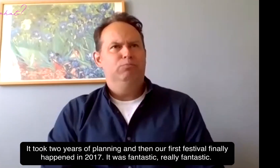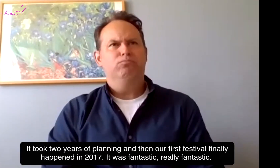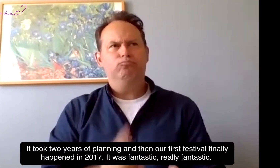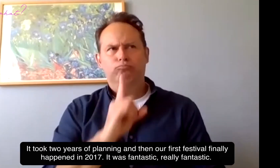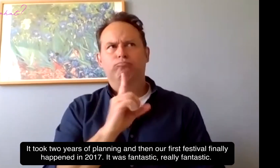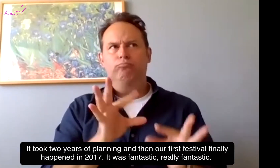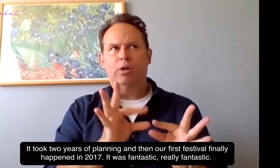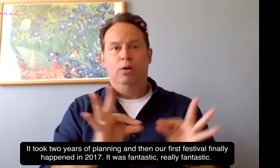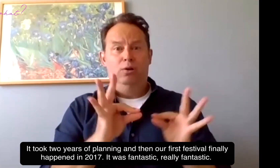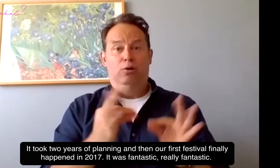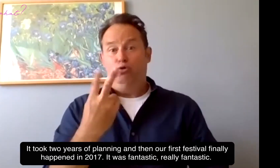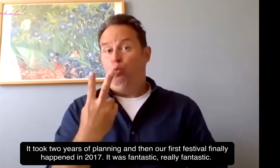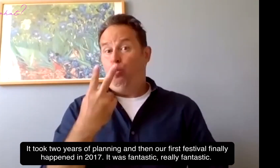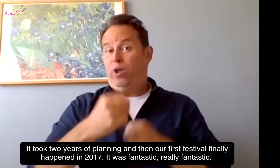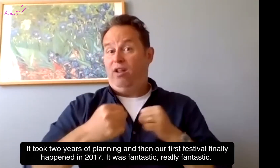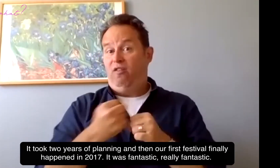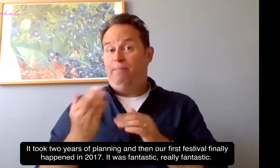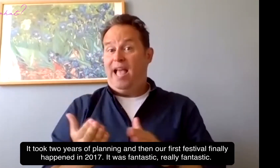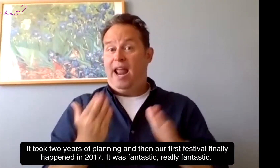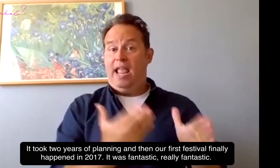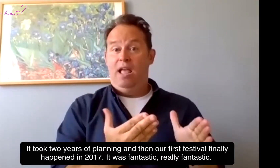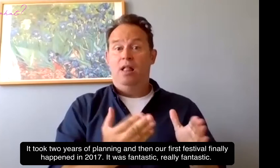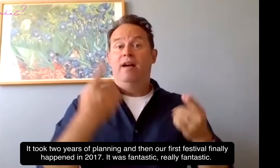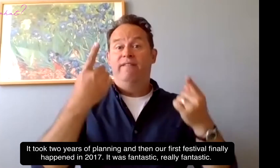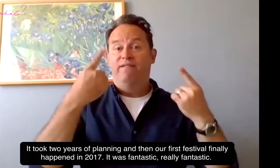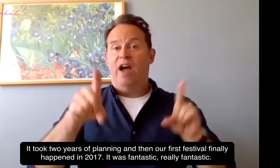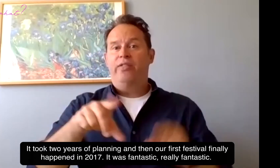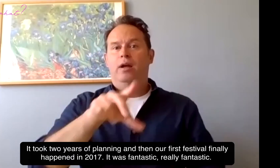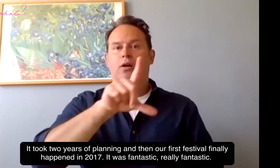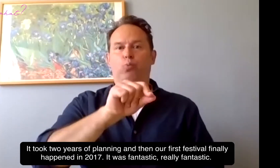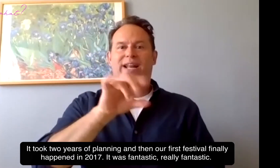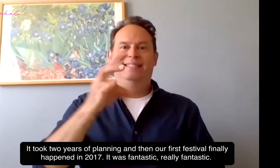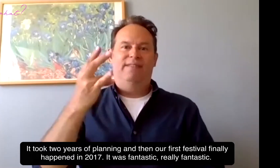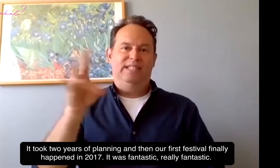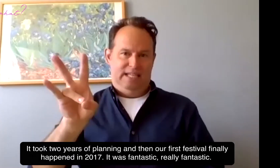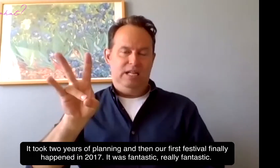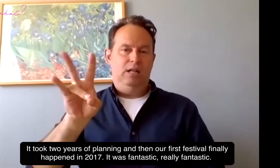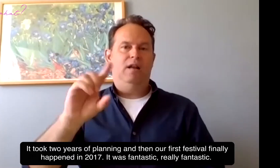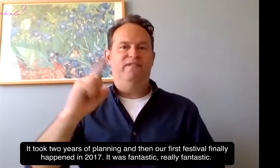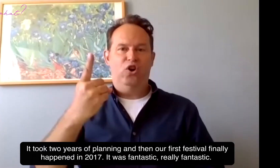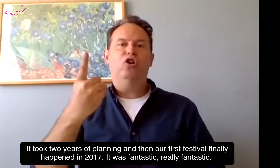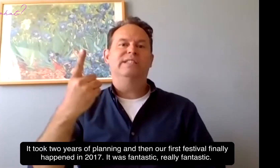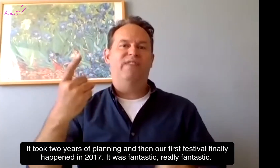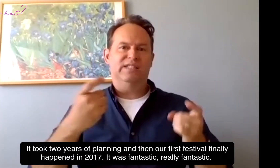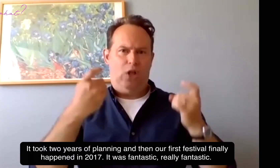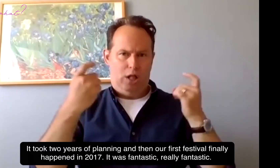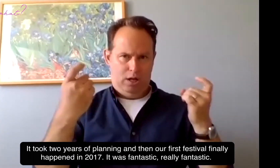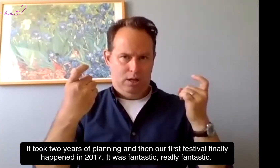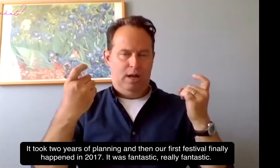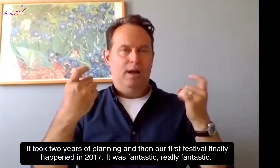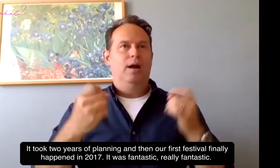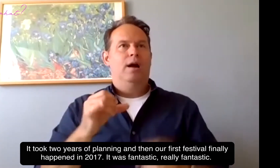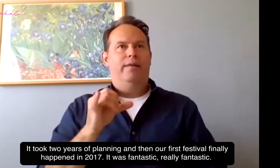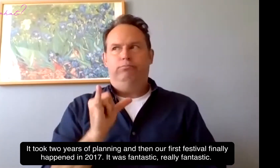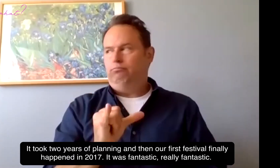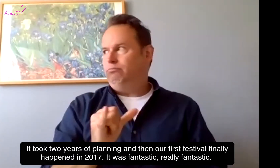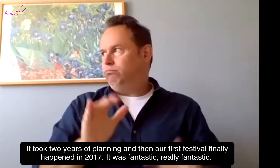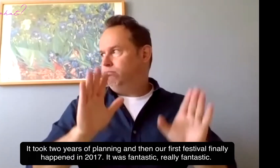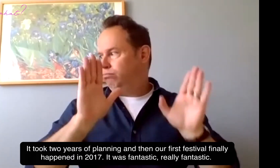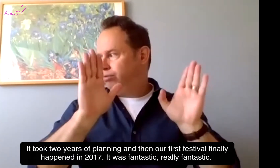It's incredibly important. It took two years of planning, and then our first festival finally happened in 2017. It was